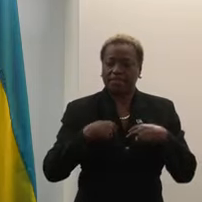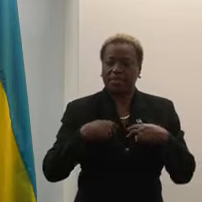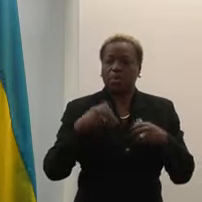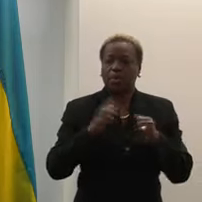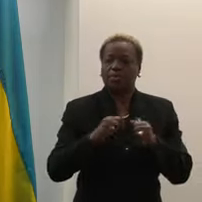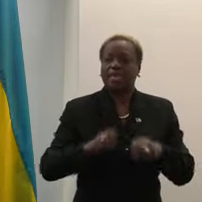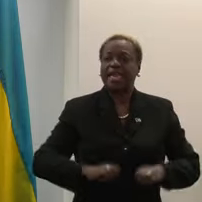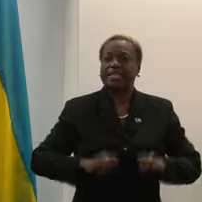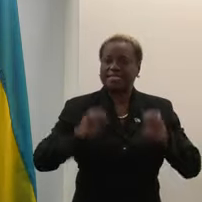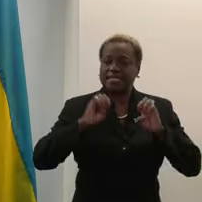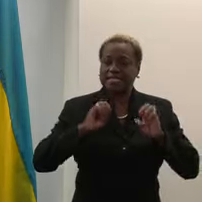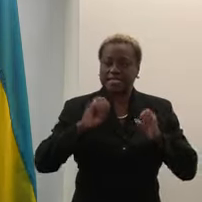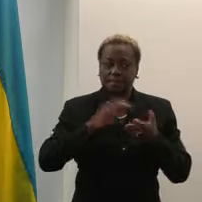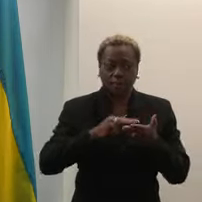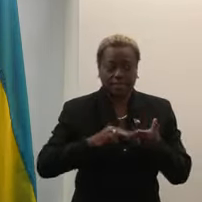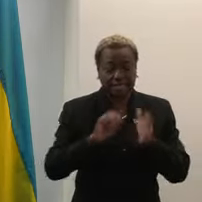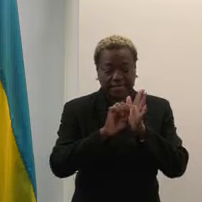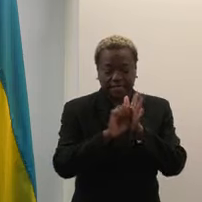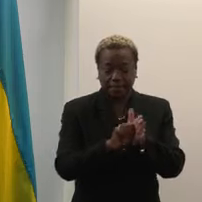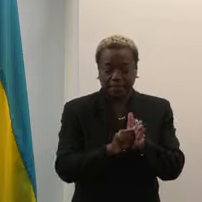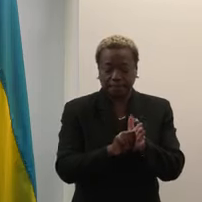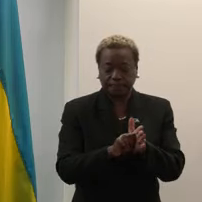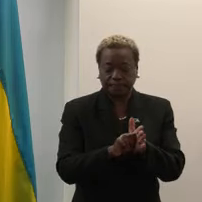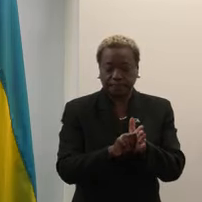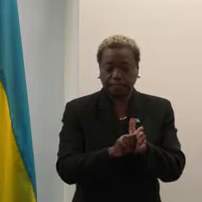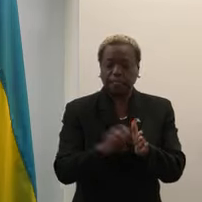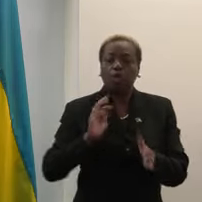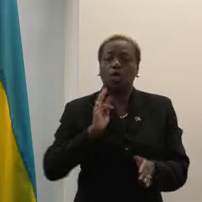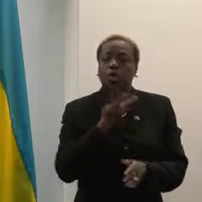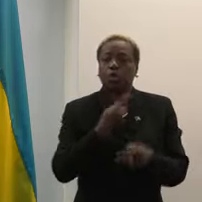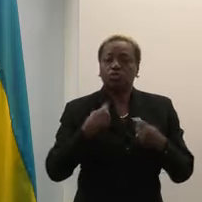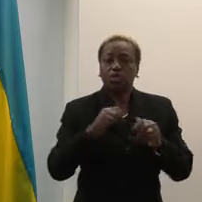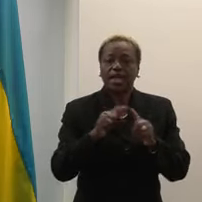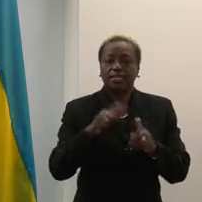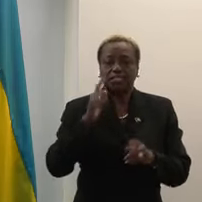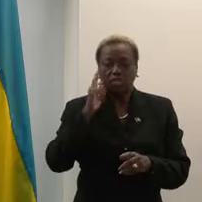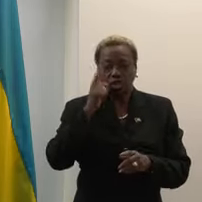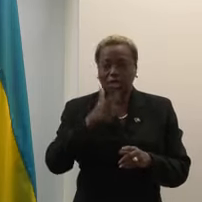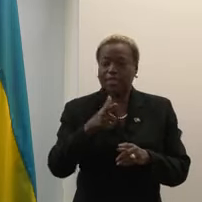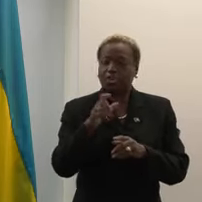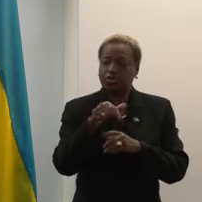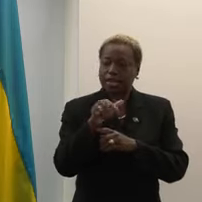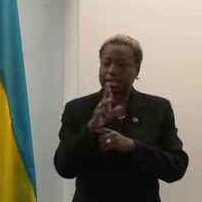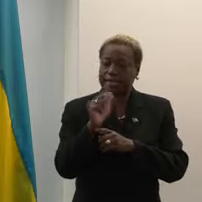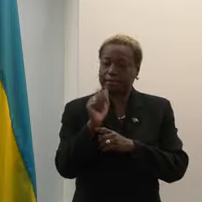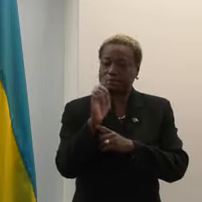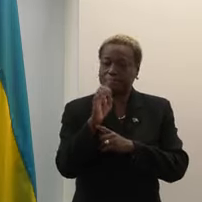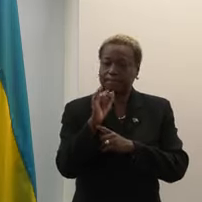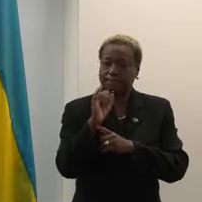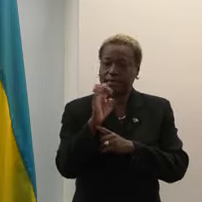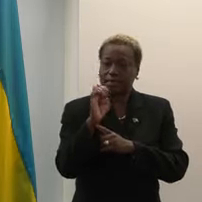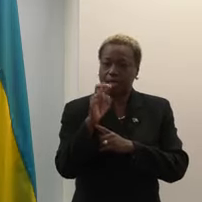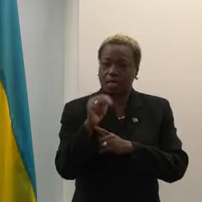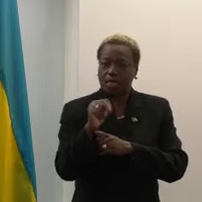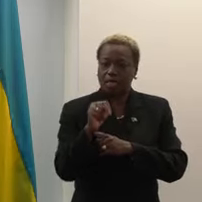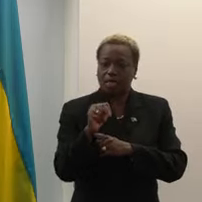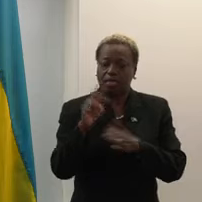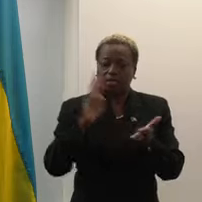models. Example, we try to look at the gradient, the rate of